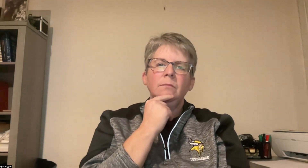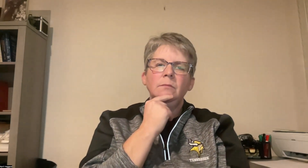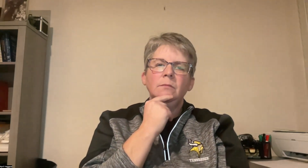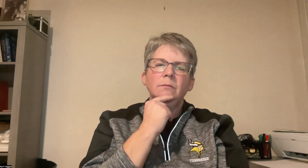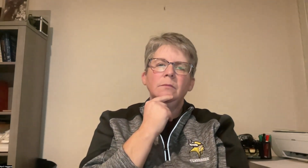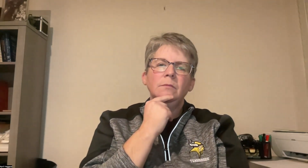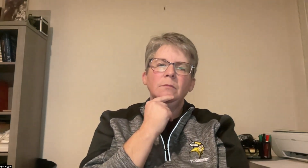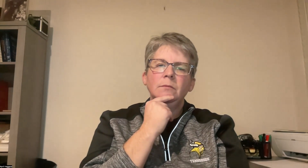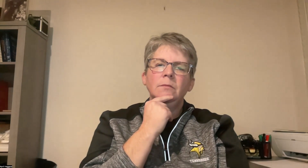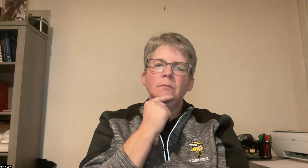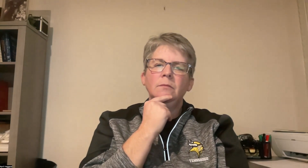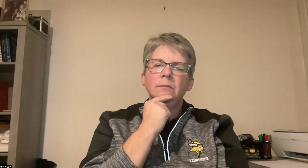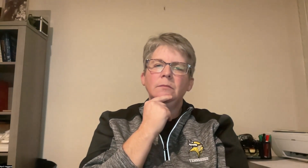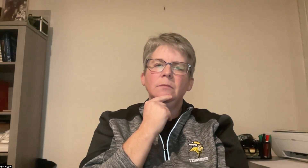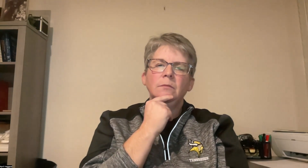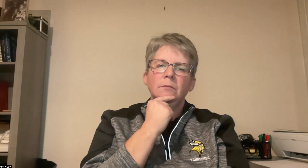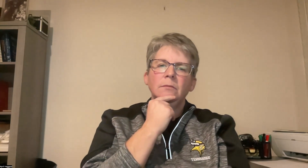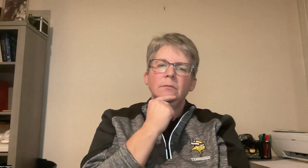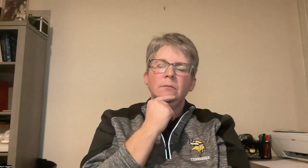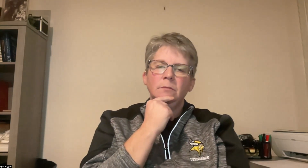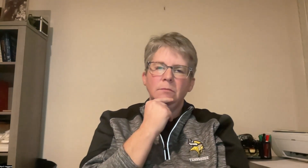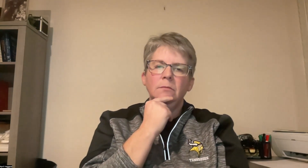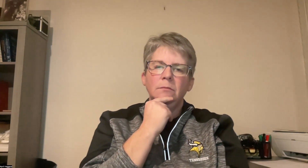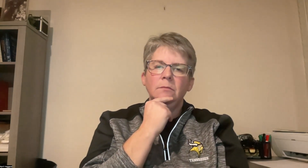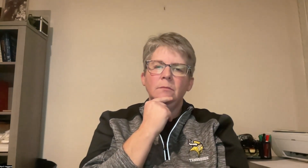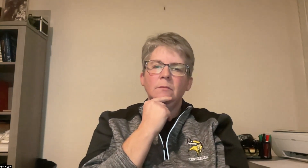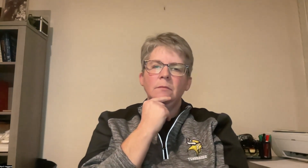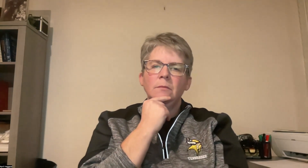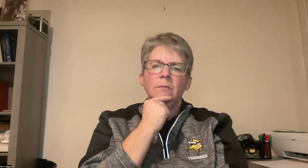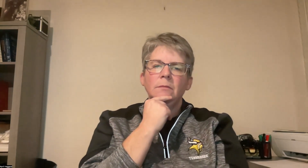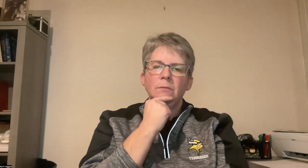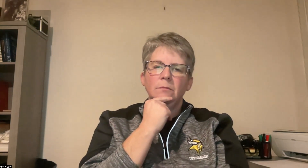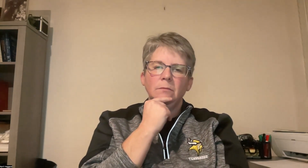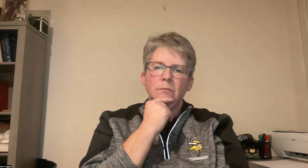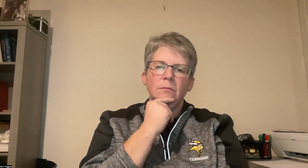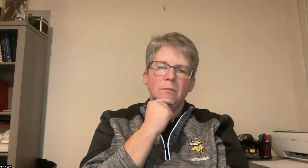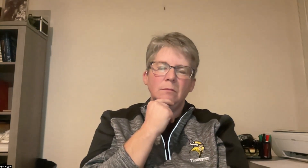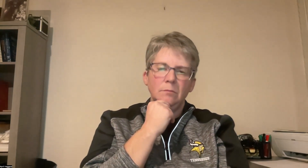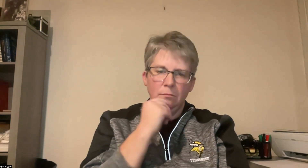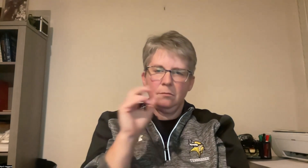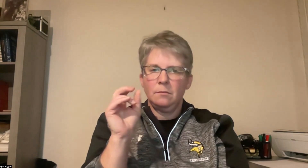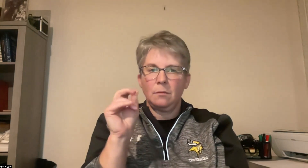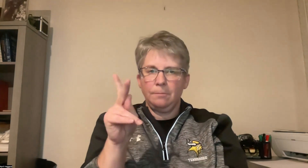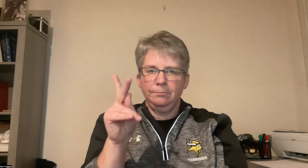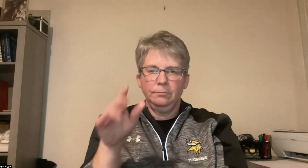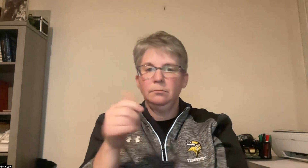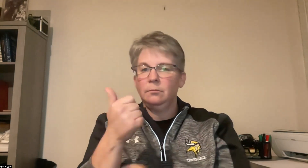depth, for these policy changes. So I would just like to see us wait until, we've had a chance to do that and